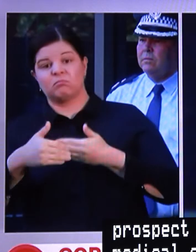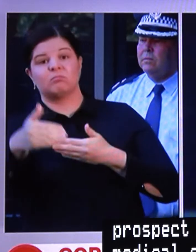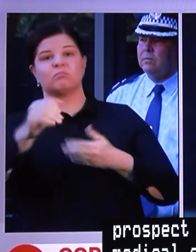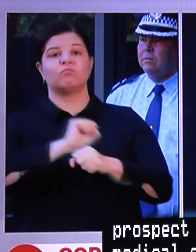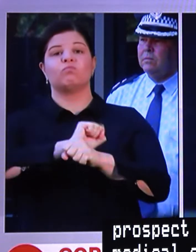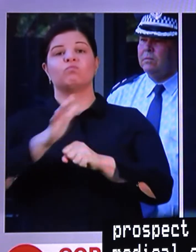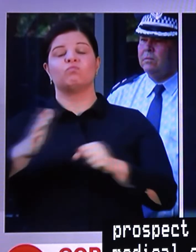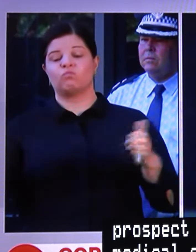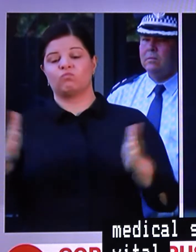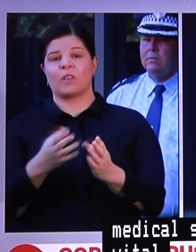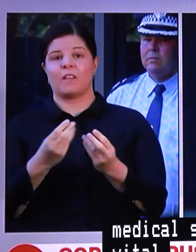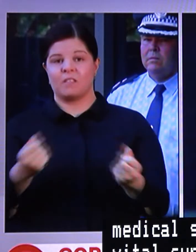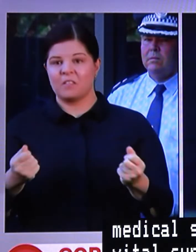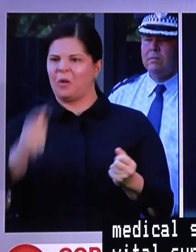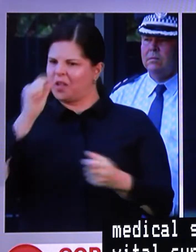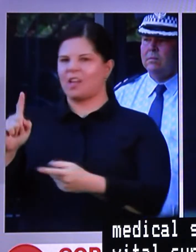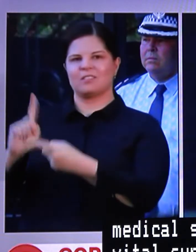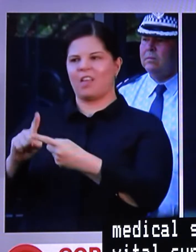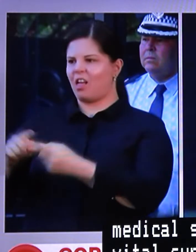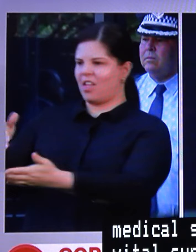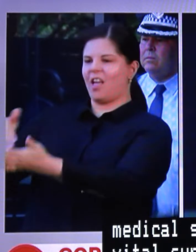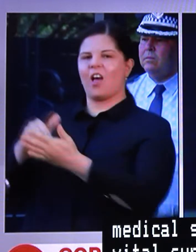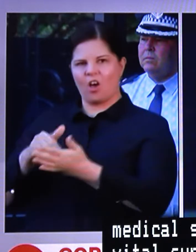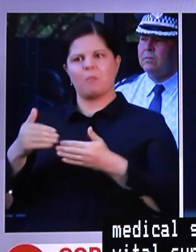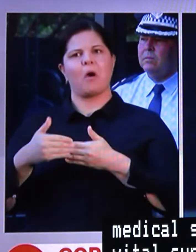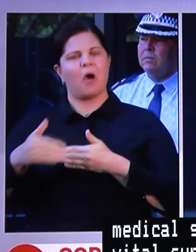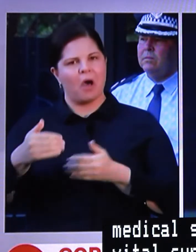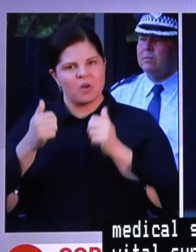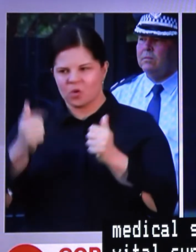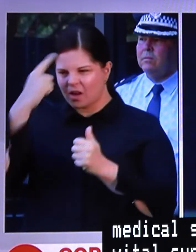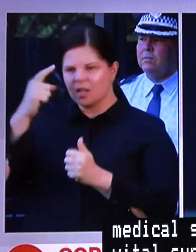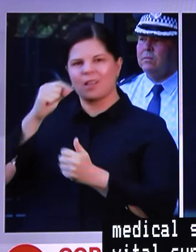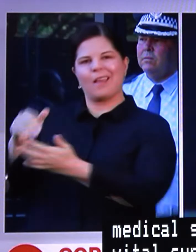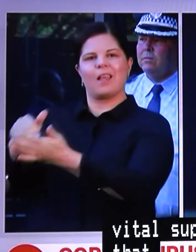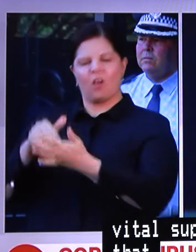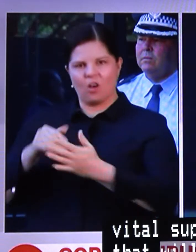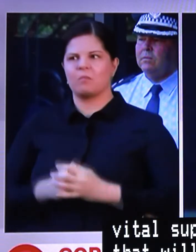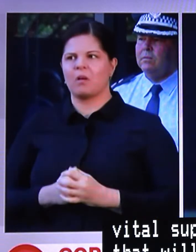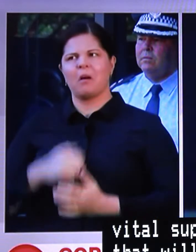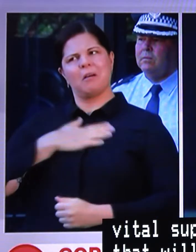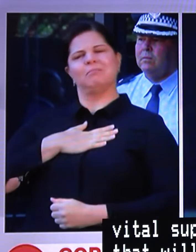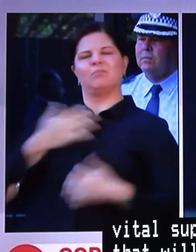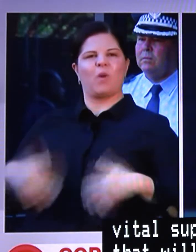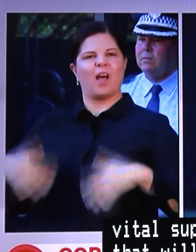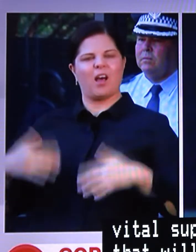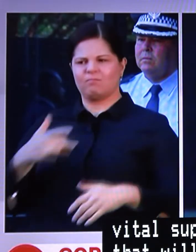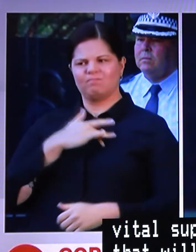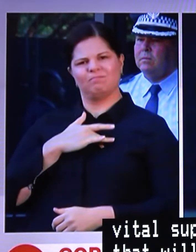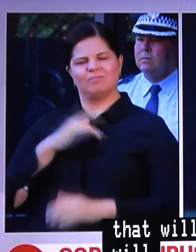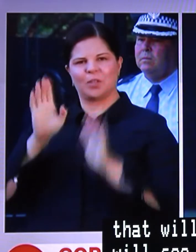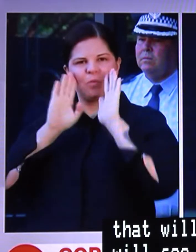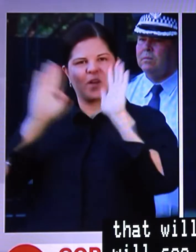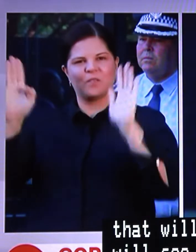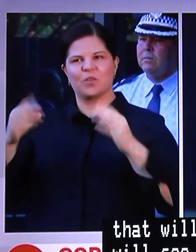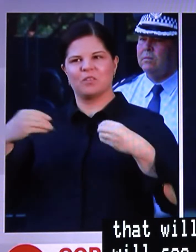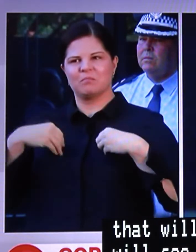for us to see what local industry is capable of, to see what depth we have in our business community, and I've been so heartened by the number of